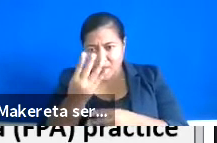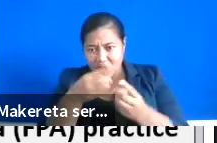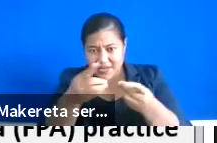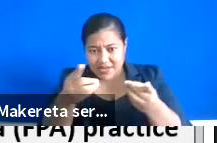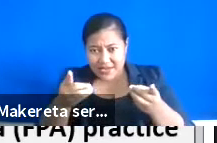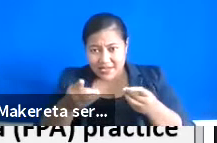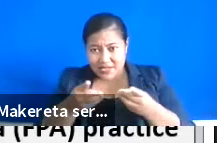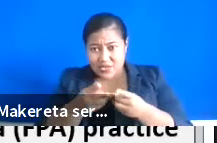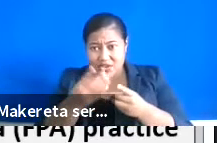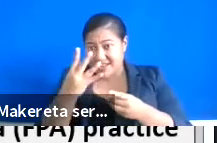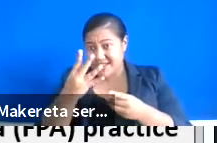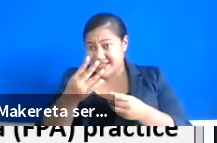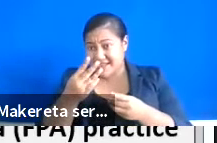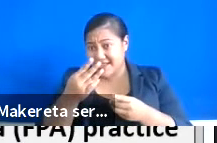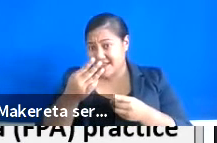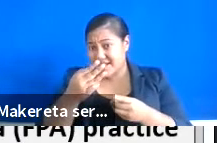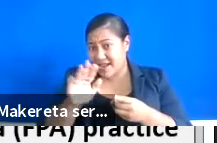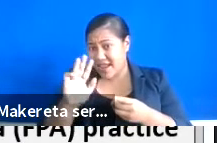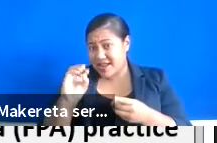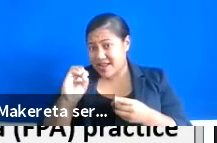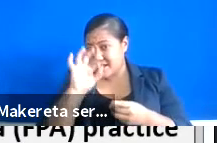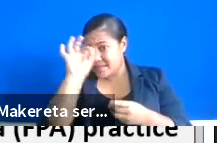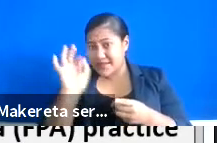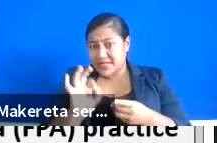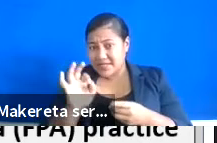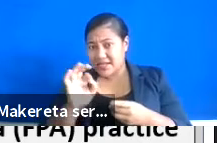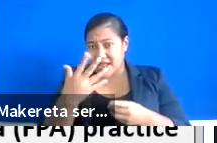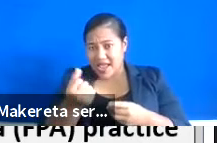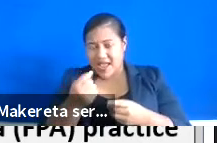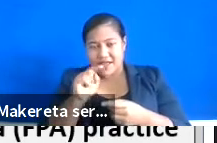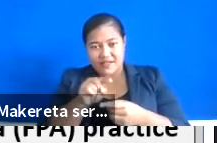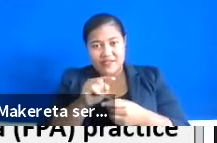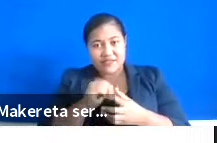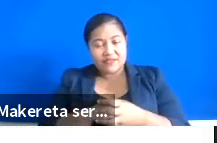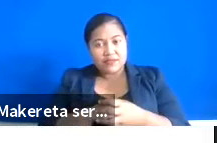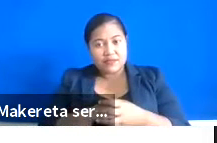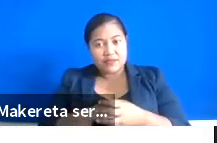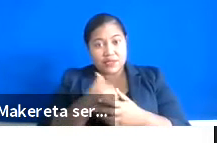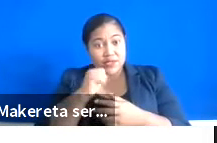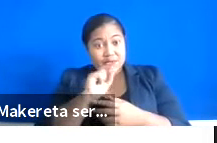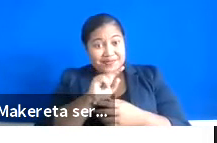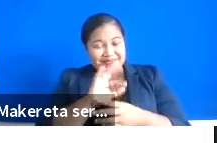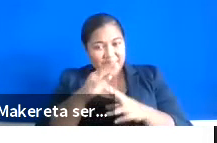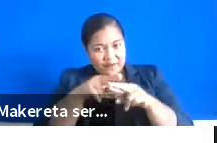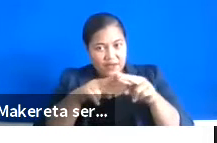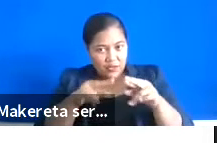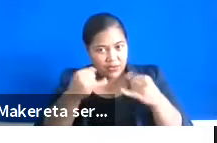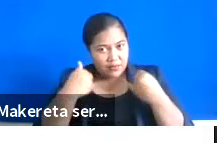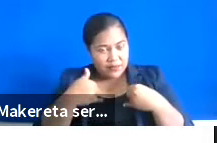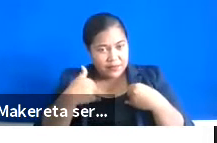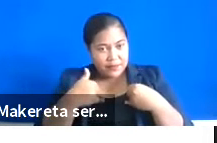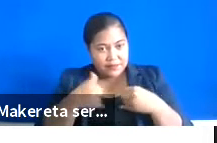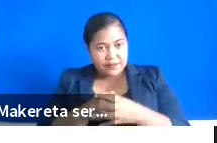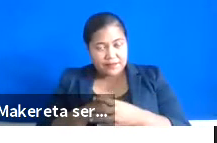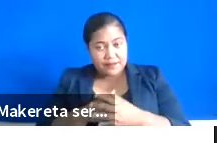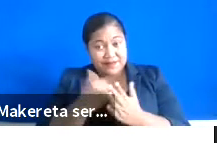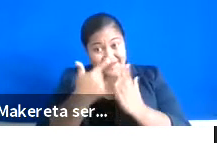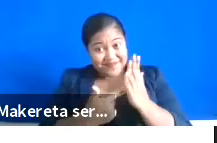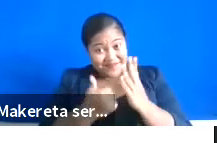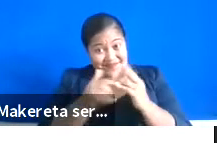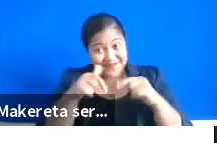that have surveyed that have ceased the funerary protected area implementation the lessons and challenges one